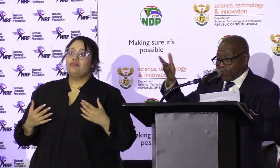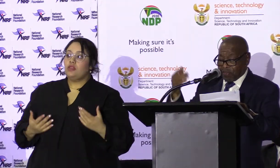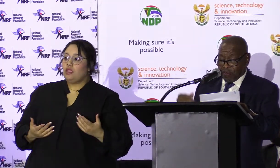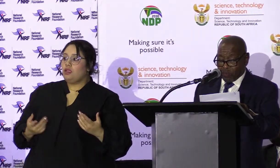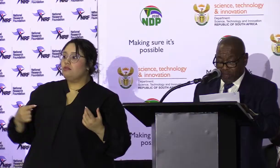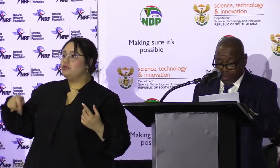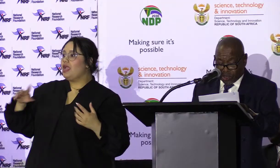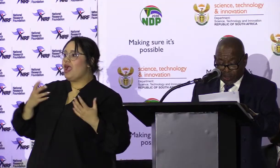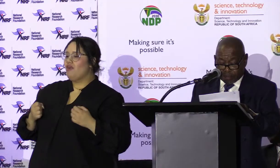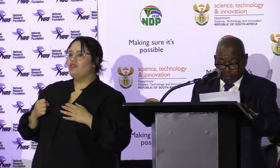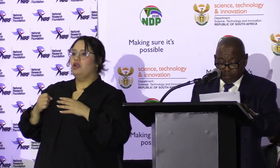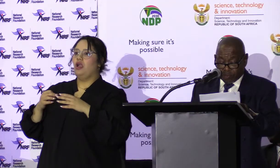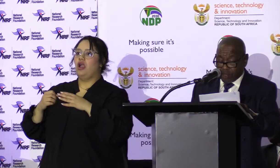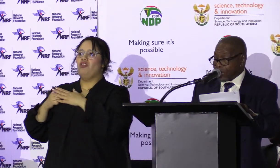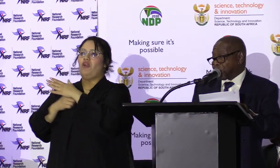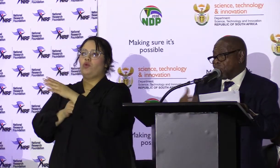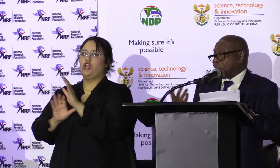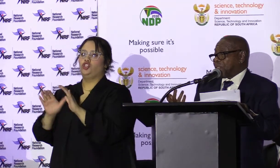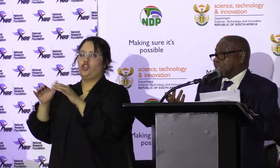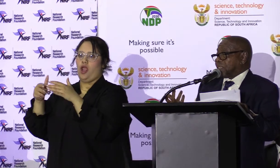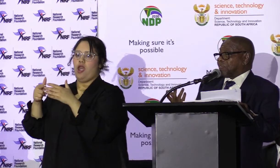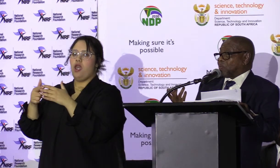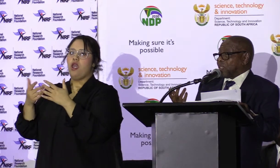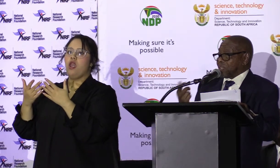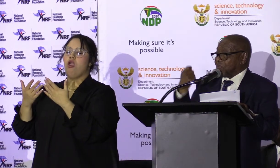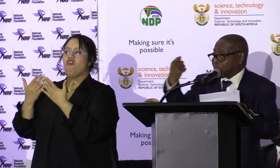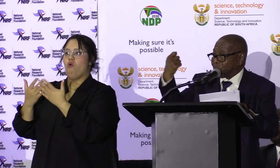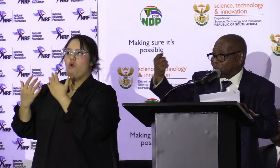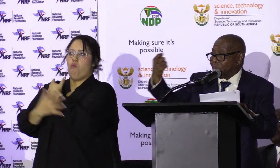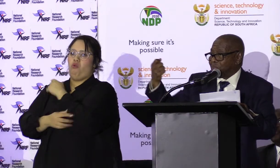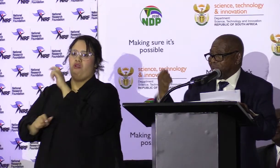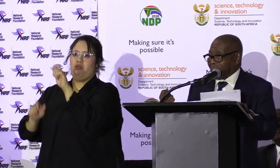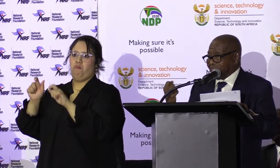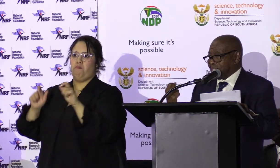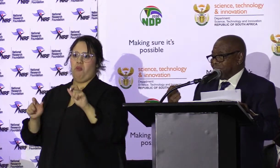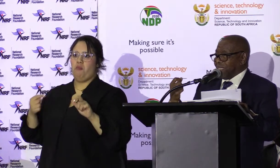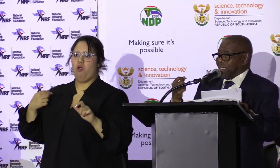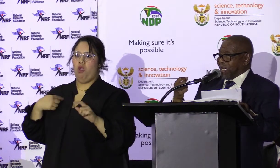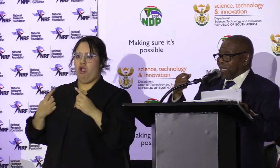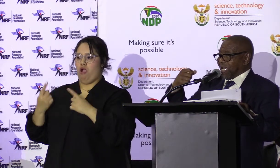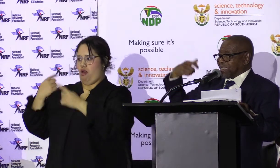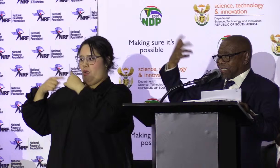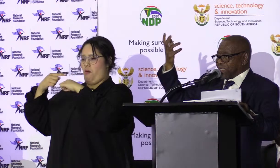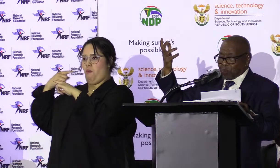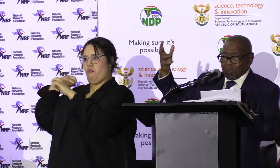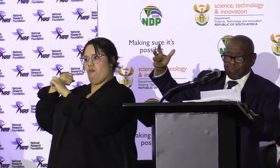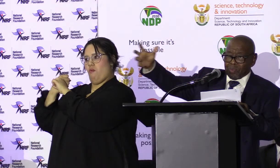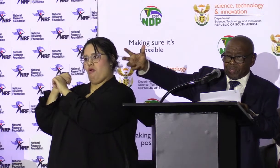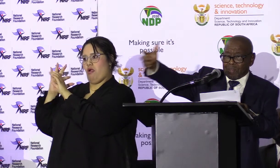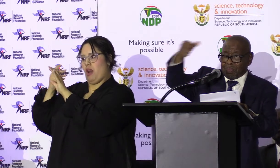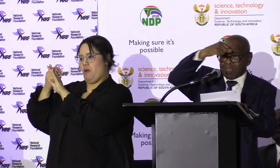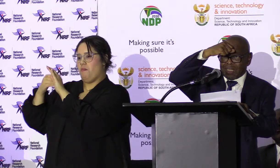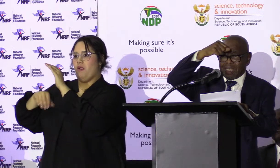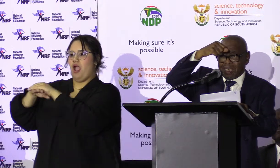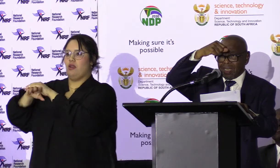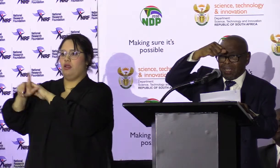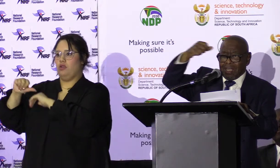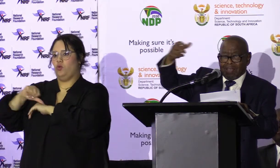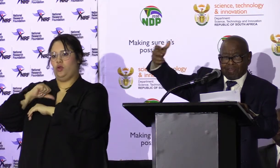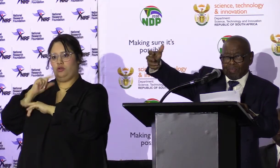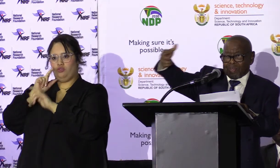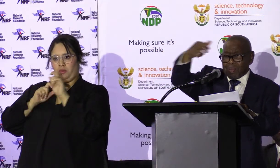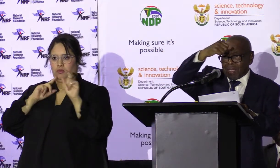Sinonkoskas, we have a foundation. It's a poor person's foundation because we go begging. Unlike the rich people who simply